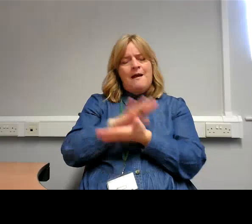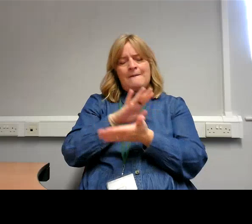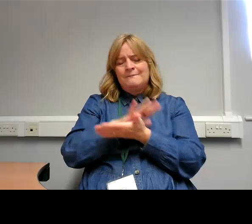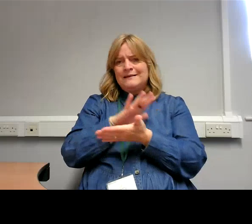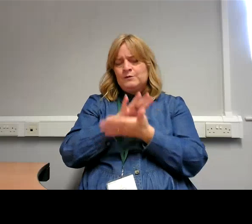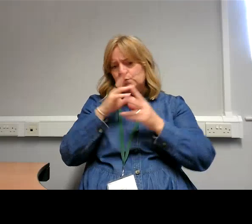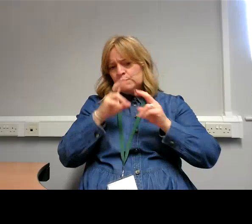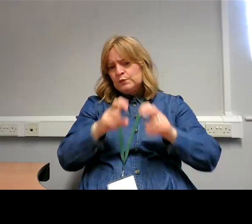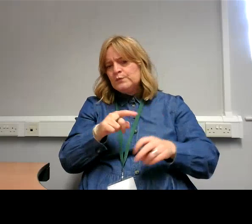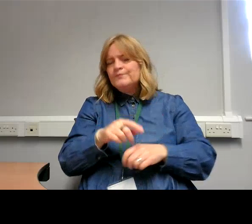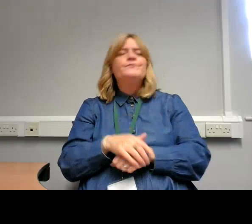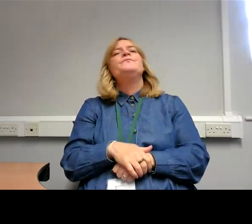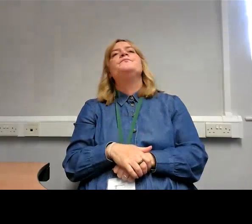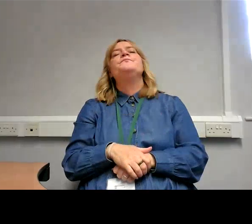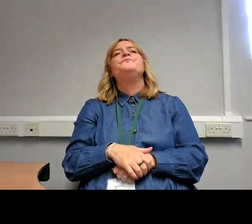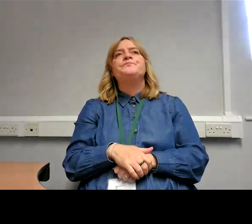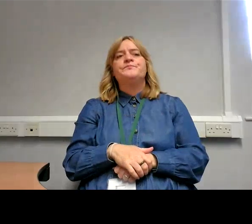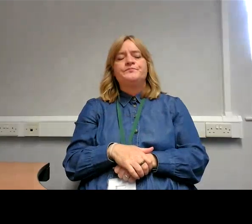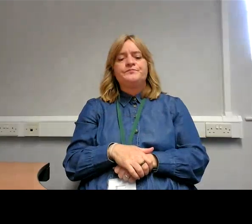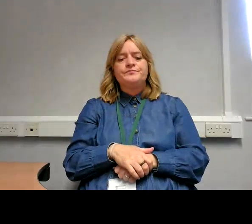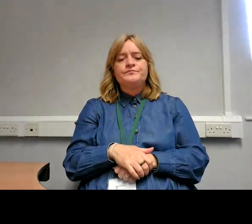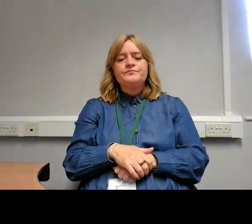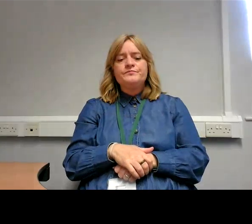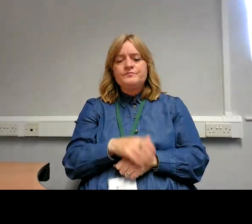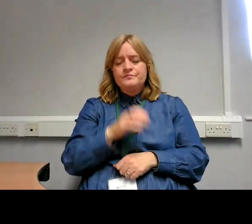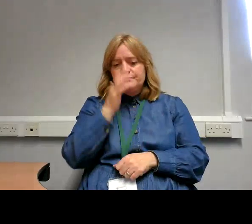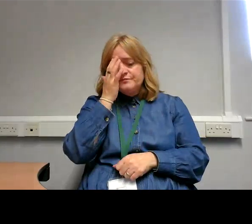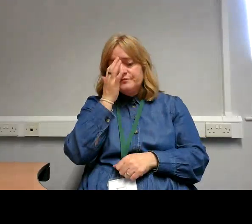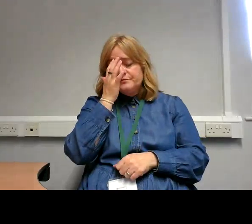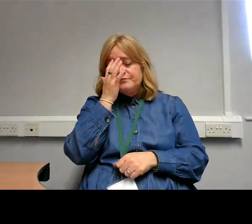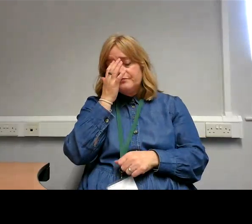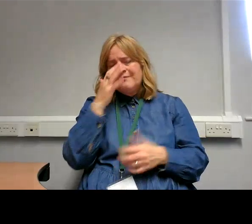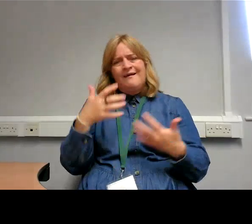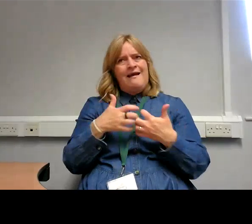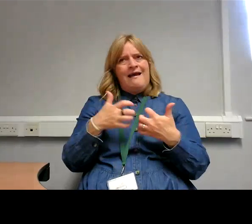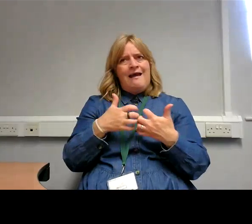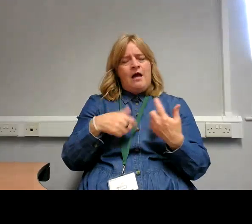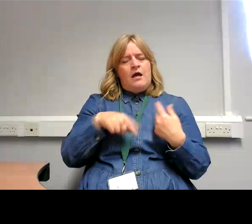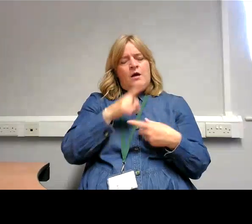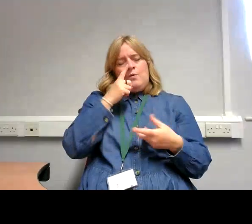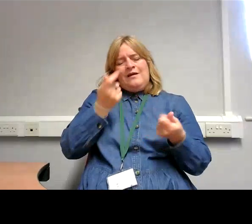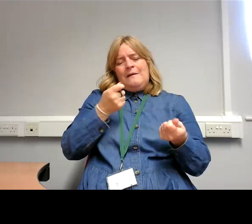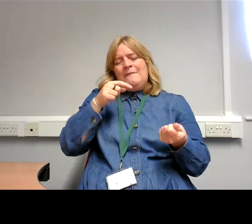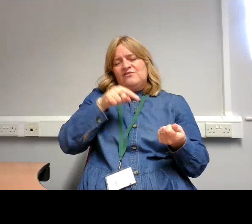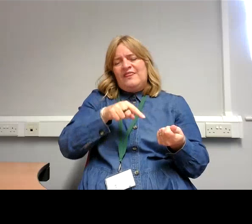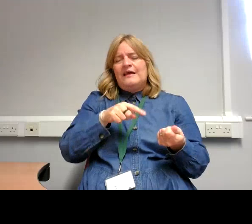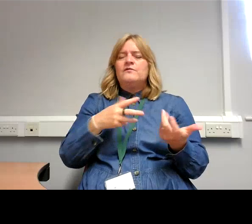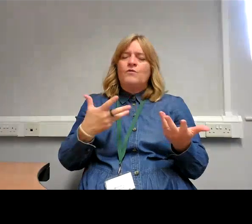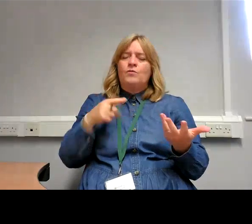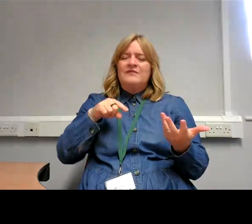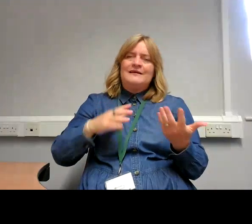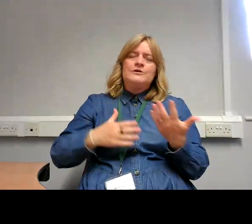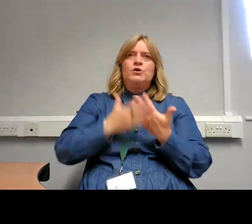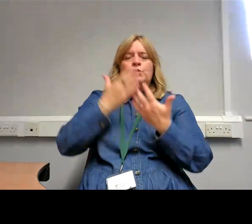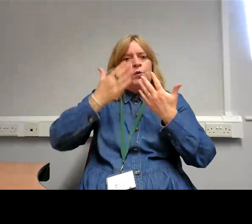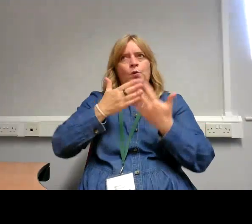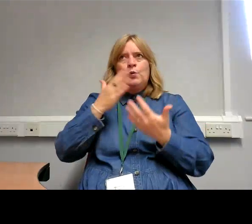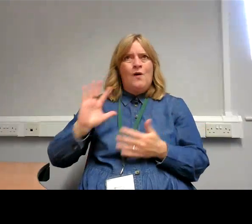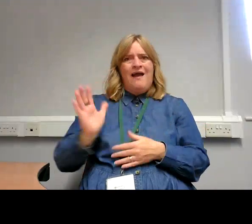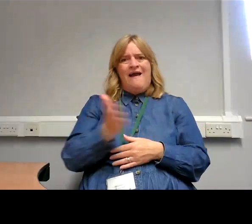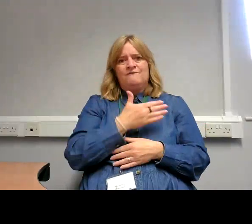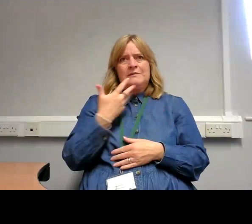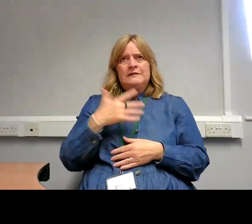In terms of managing this, I think this is all very new. So everybody's adapting over the last year